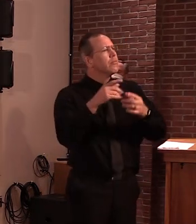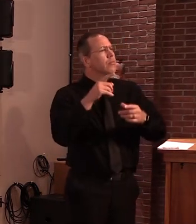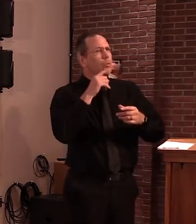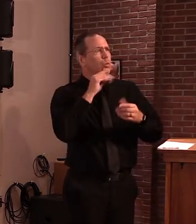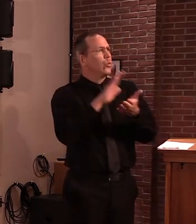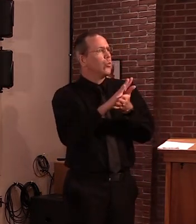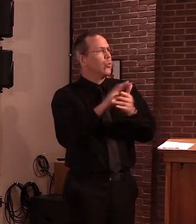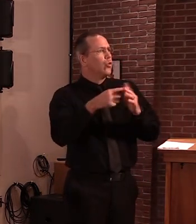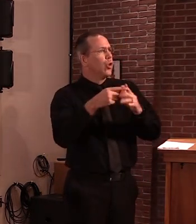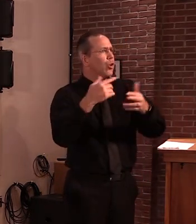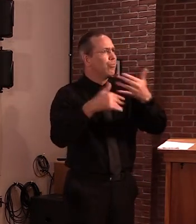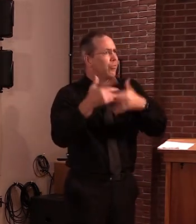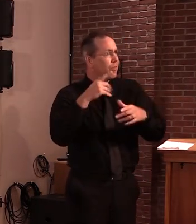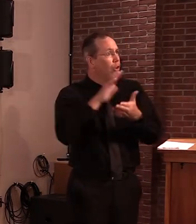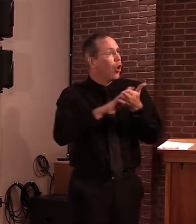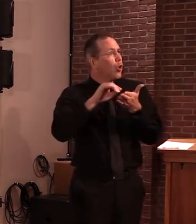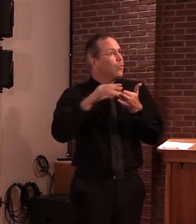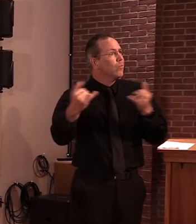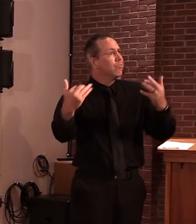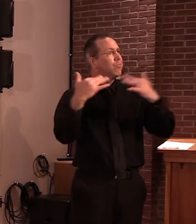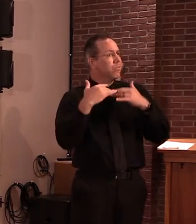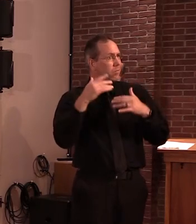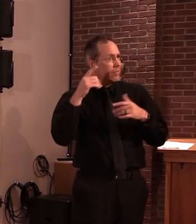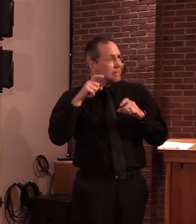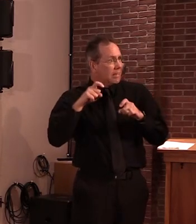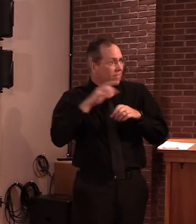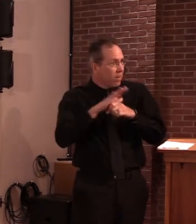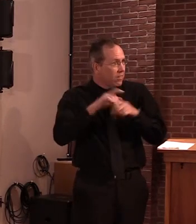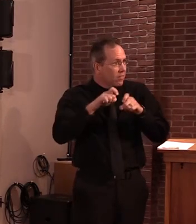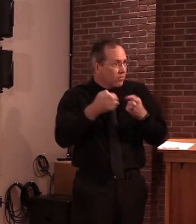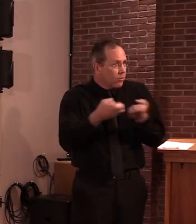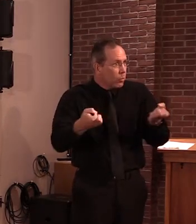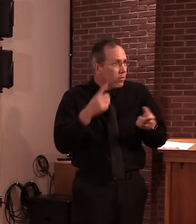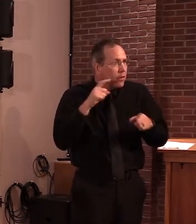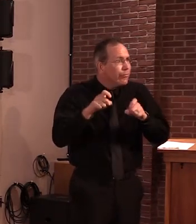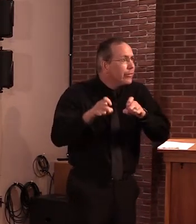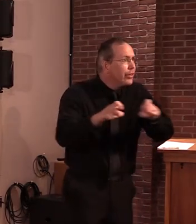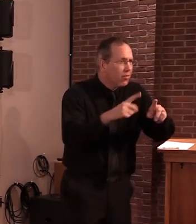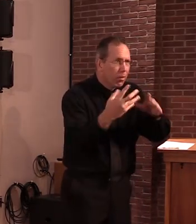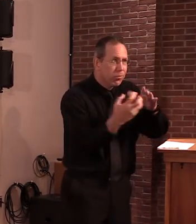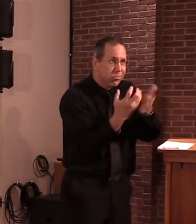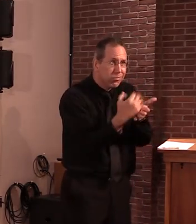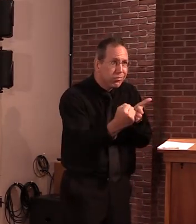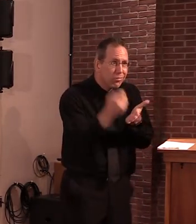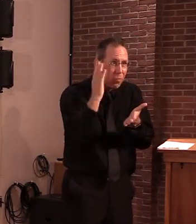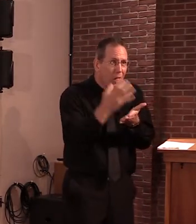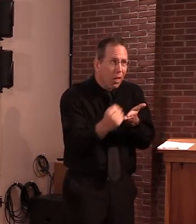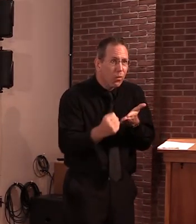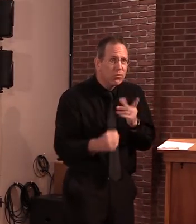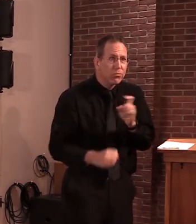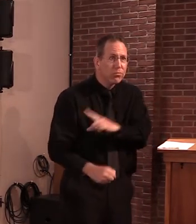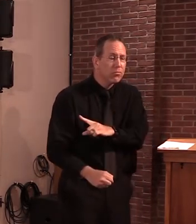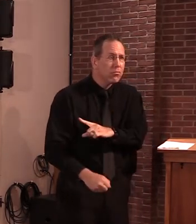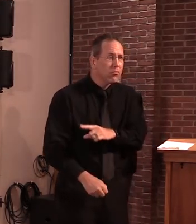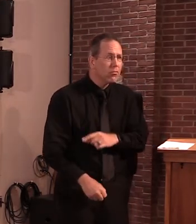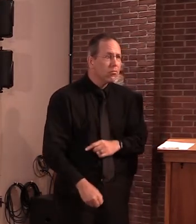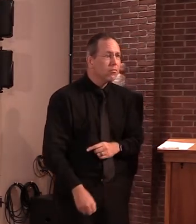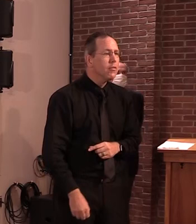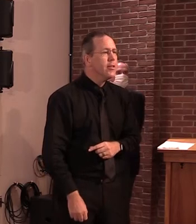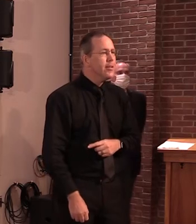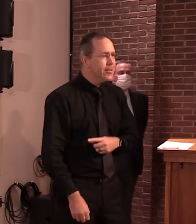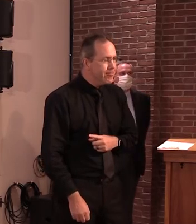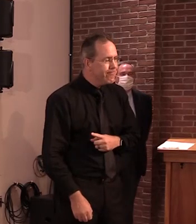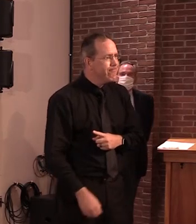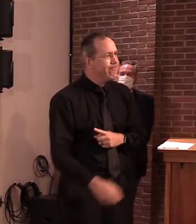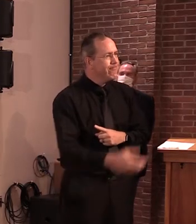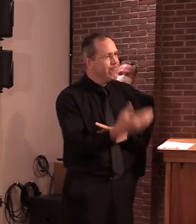of students who will need to get tested? Yeah, that's a very timely question, Avery. The issue